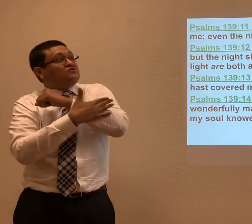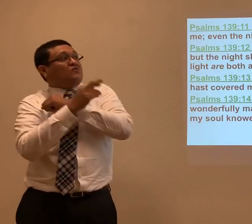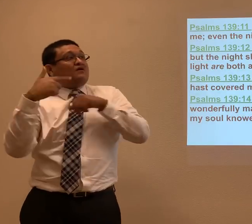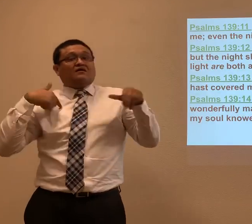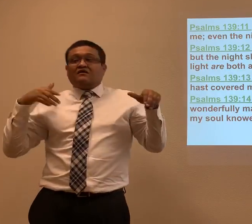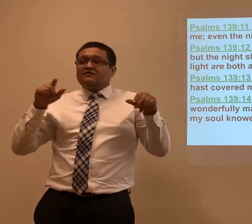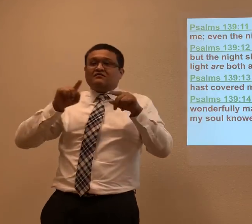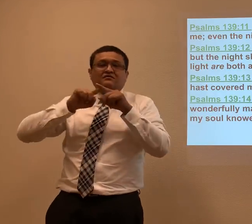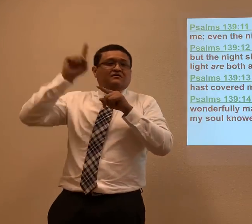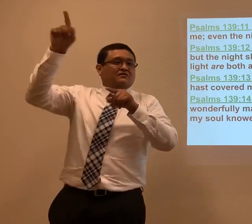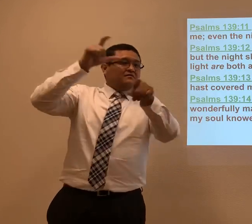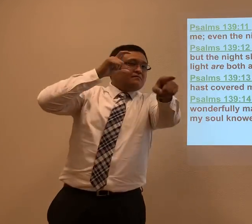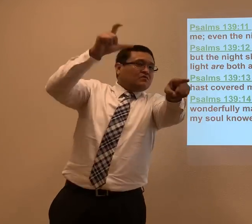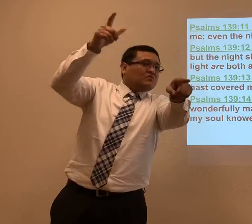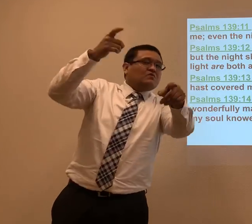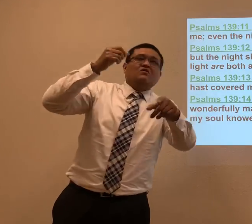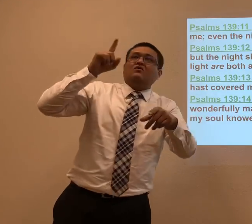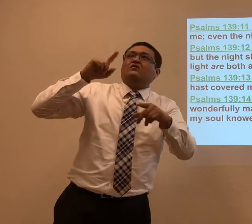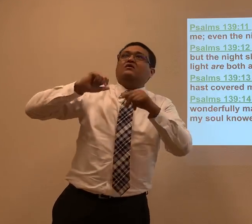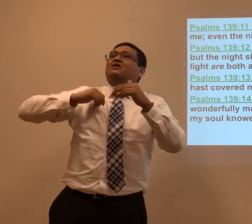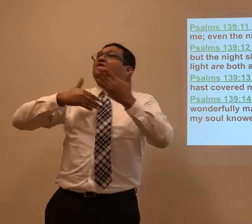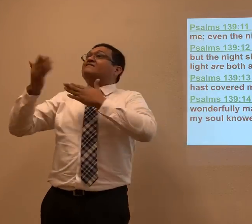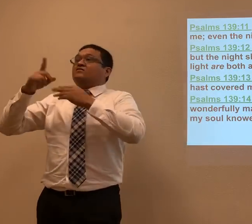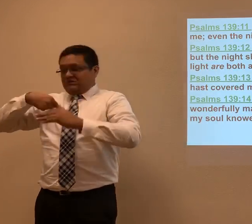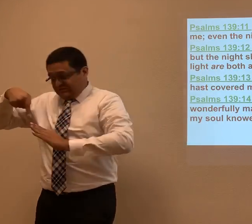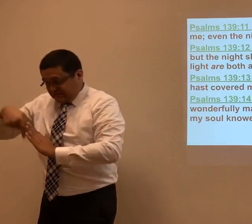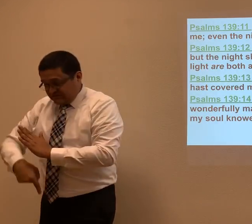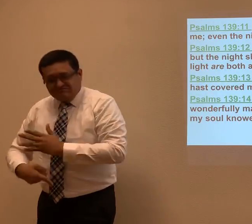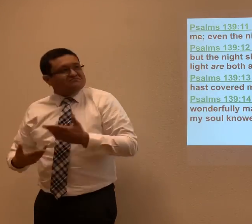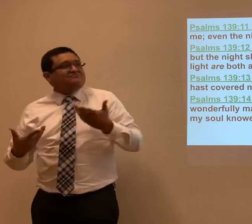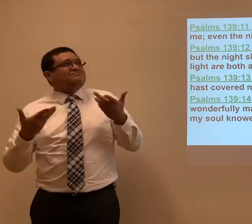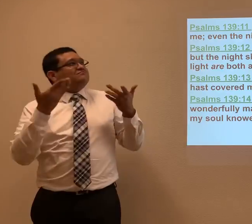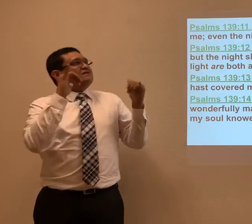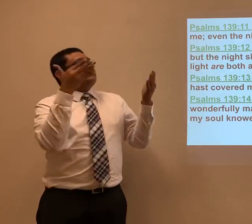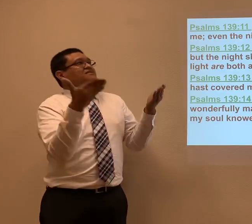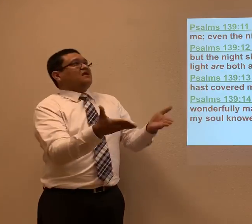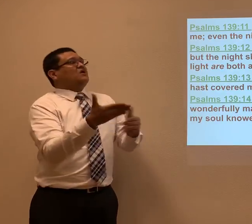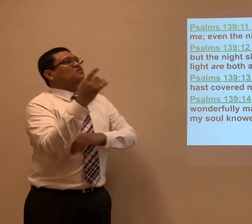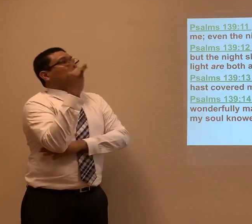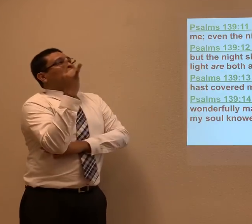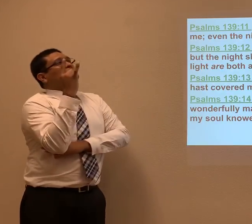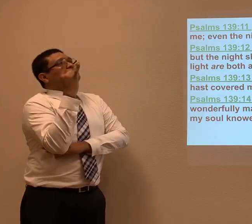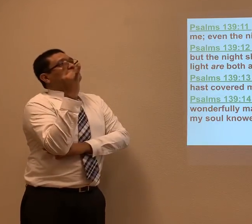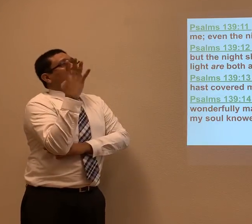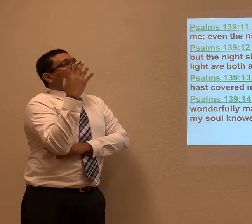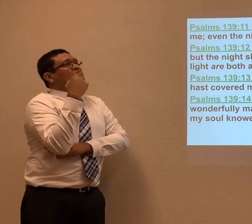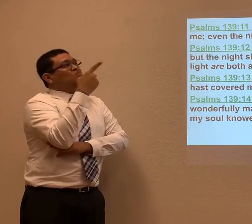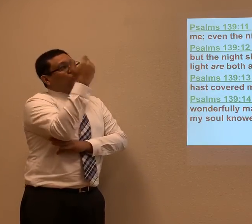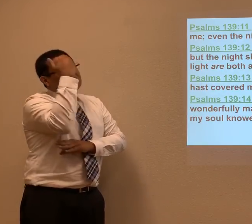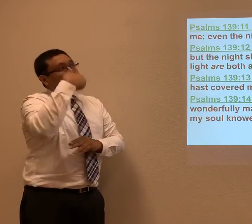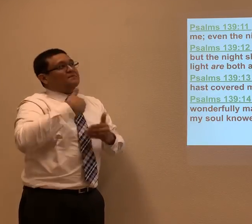go, no matter what country we fly to, no matter if we fly to the moon or tunnel down into the earth, God is